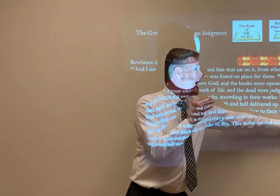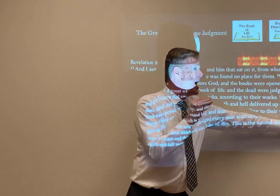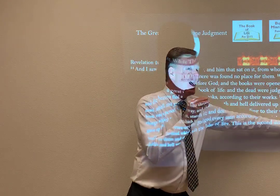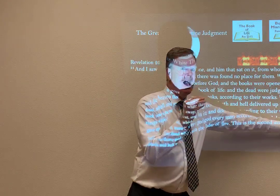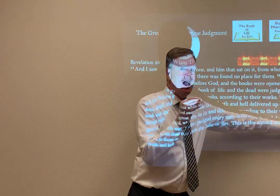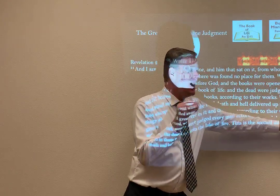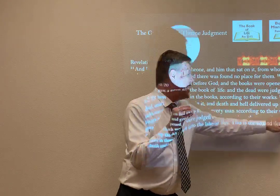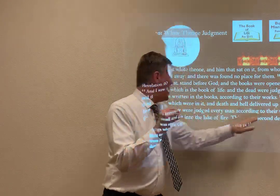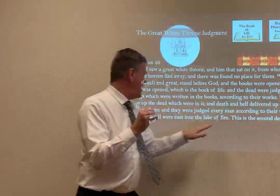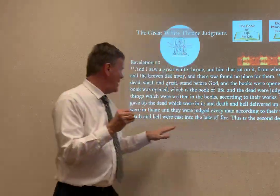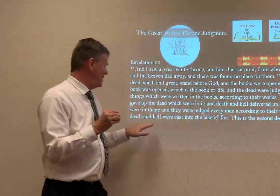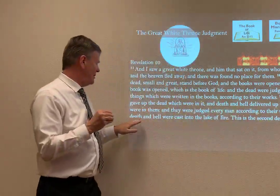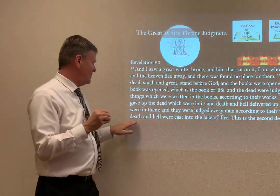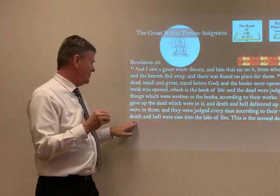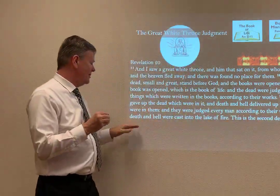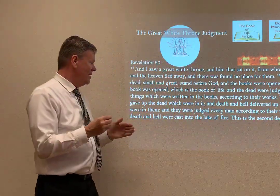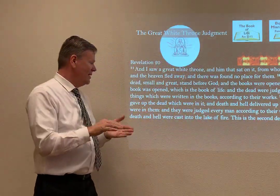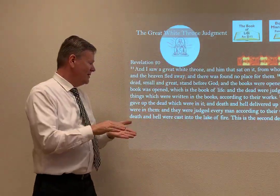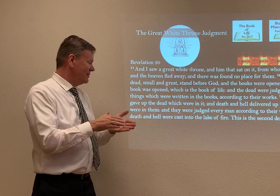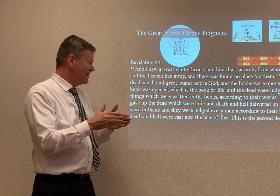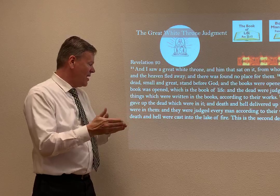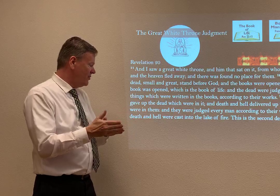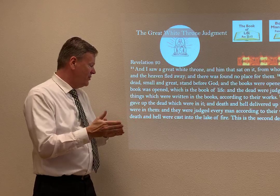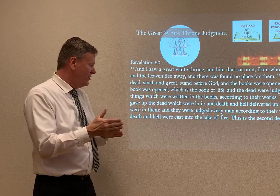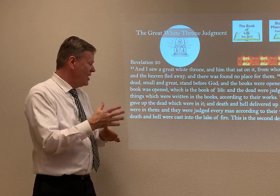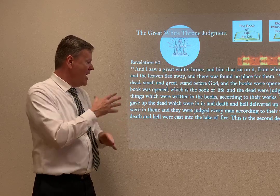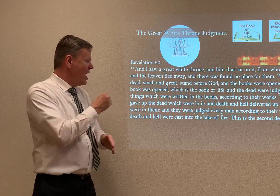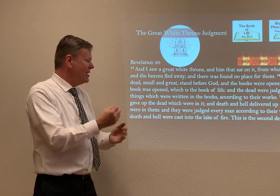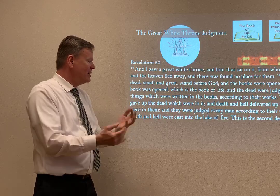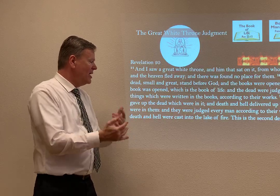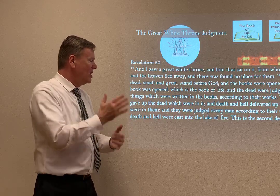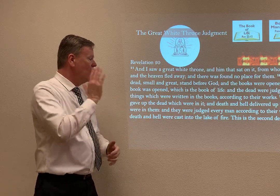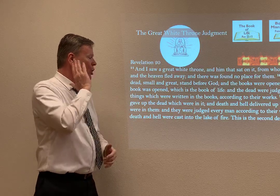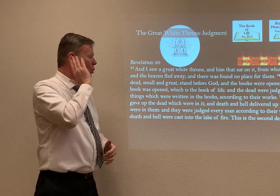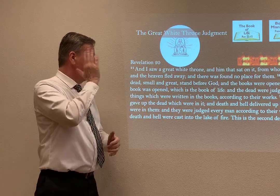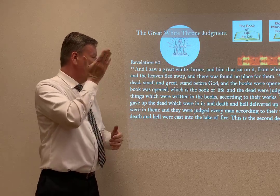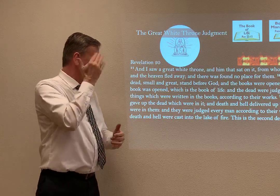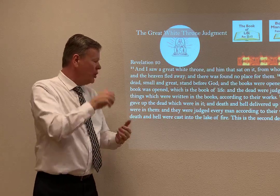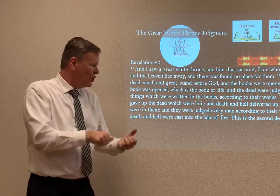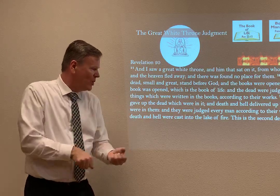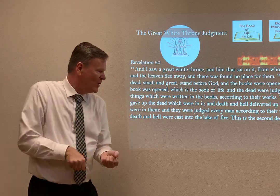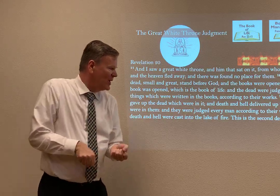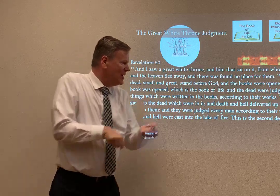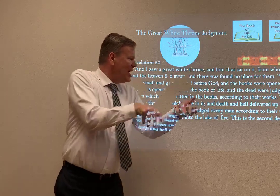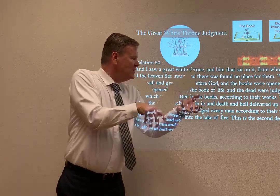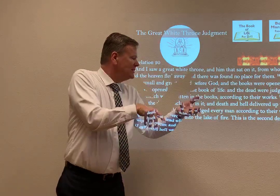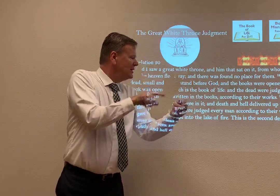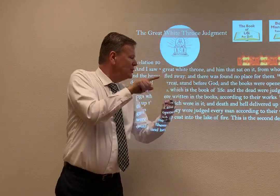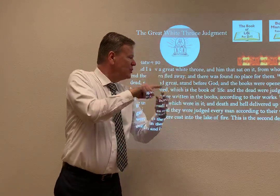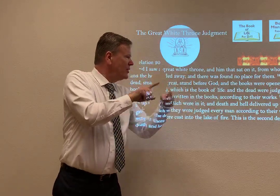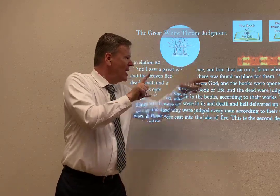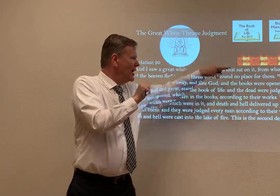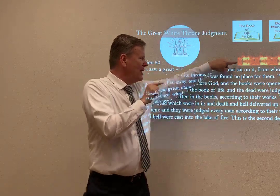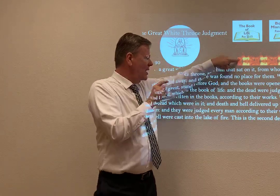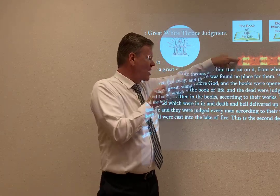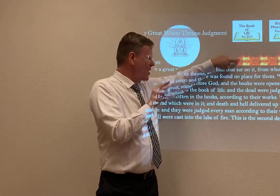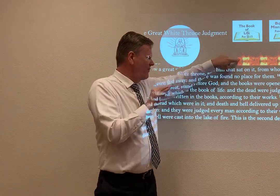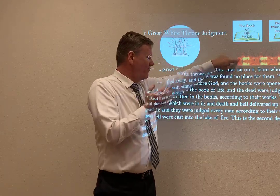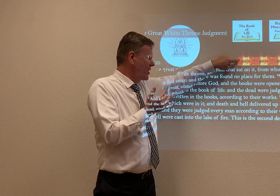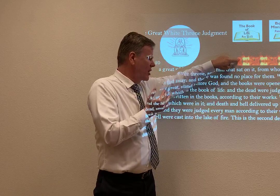Verse 14, and death and hell were cast into the